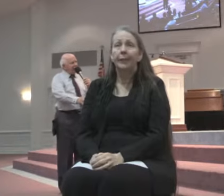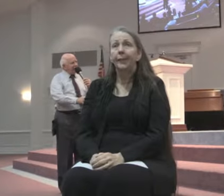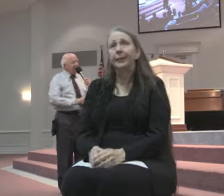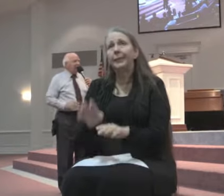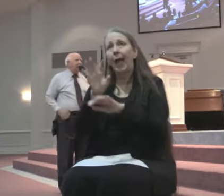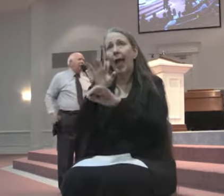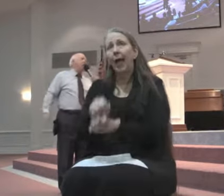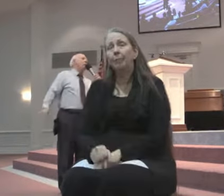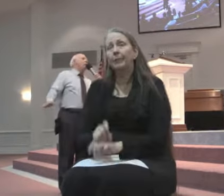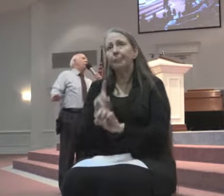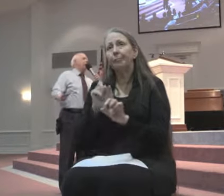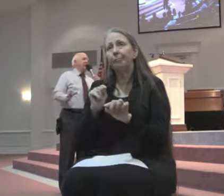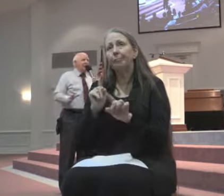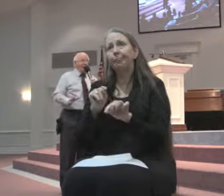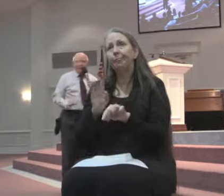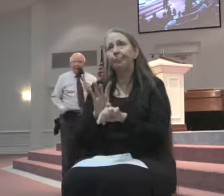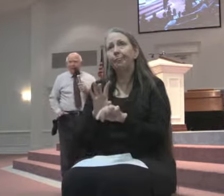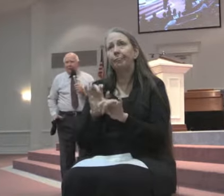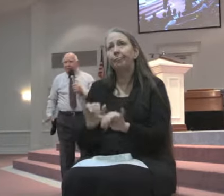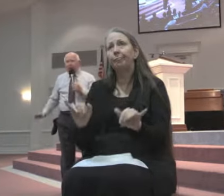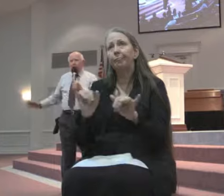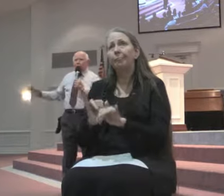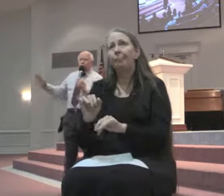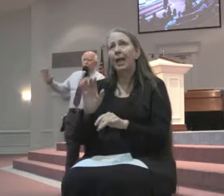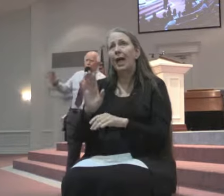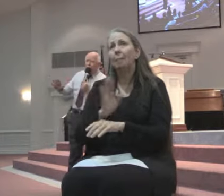routine. Routine.